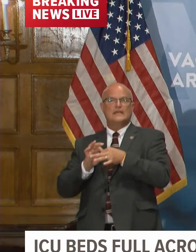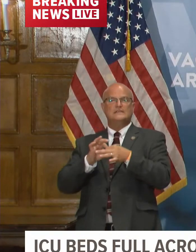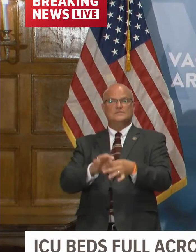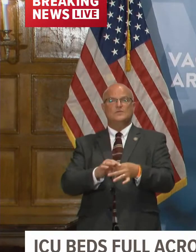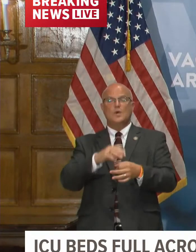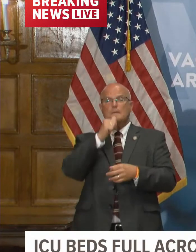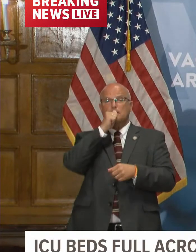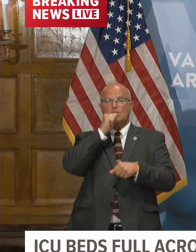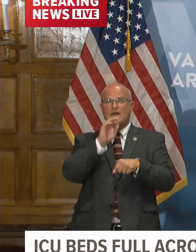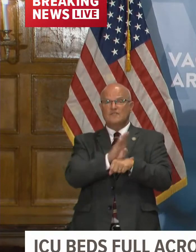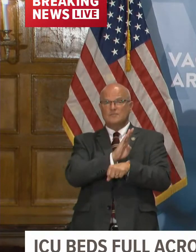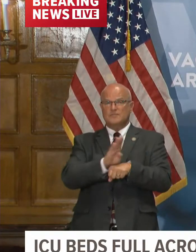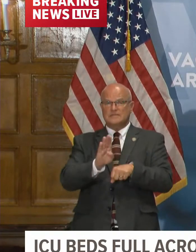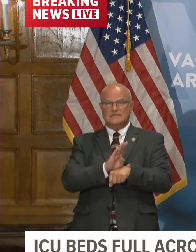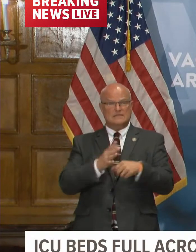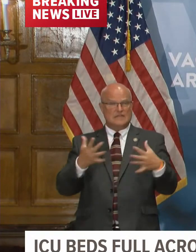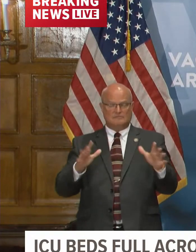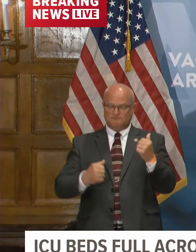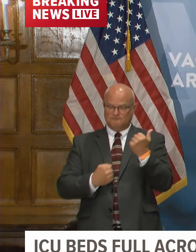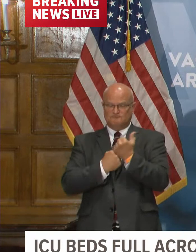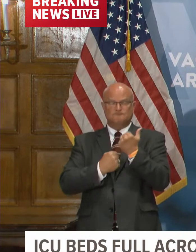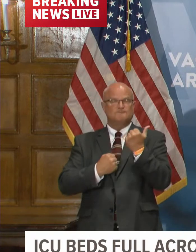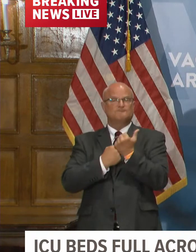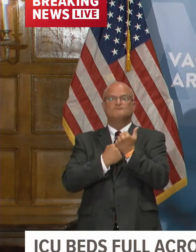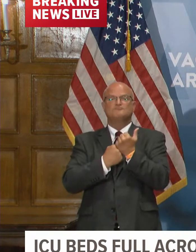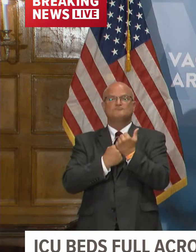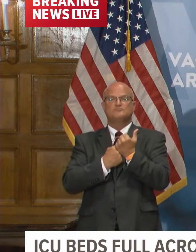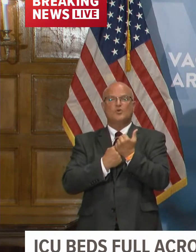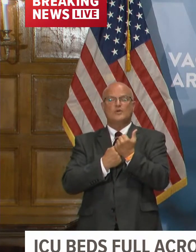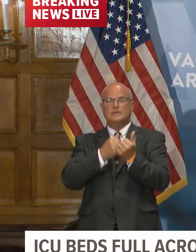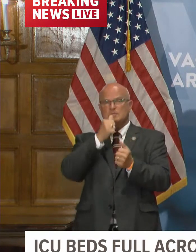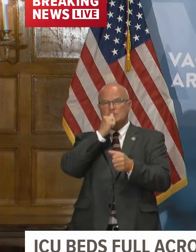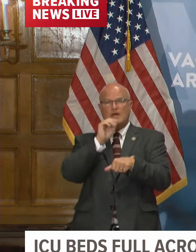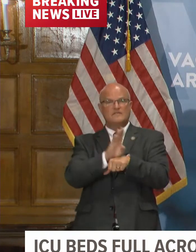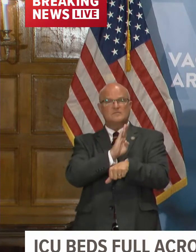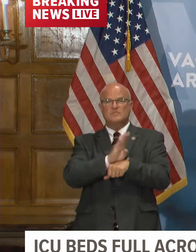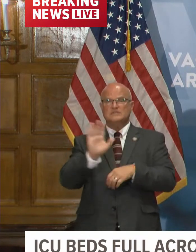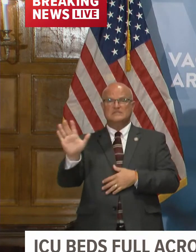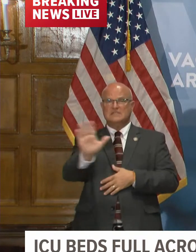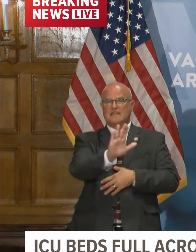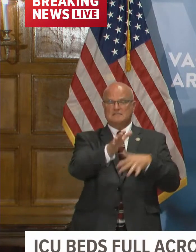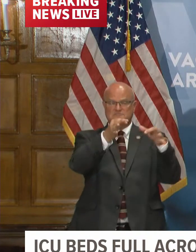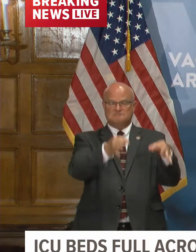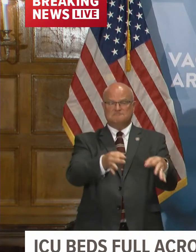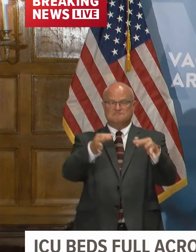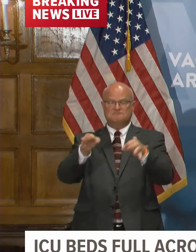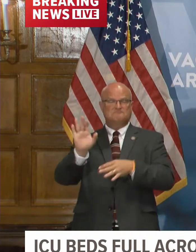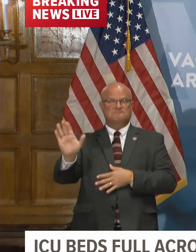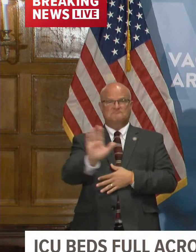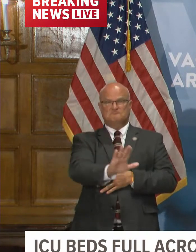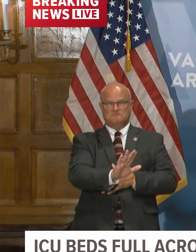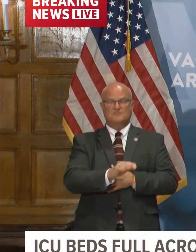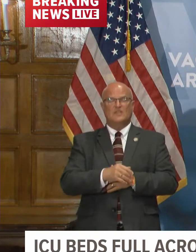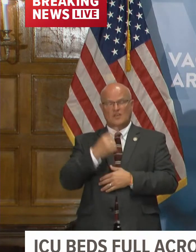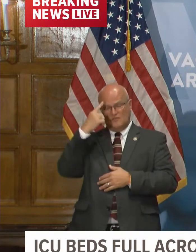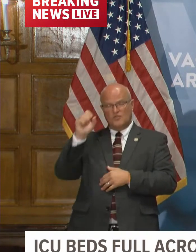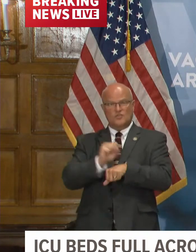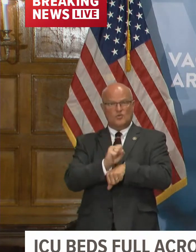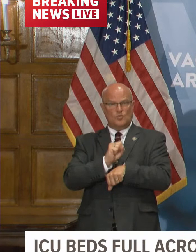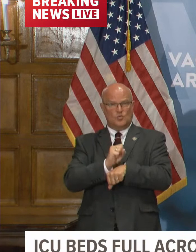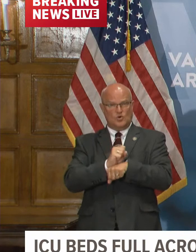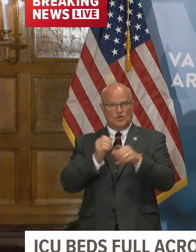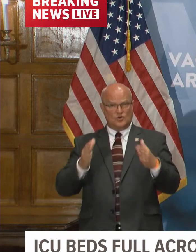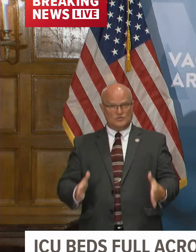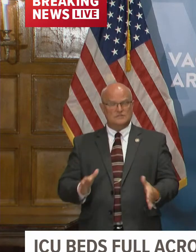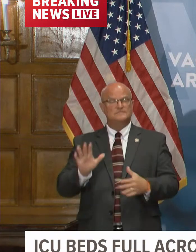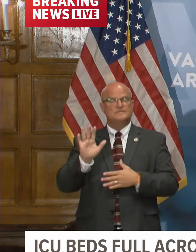to private businesses, and I've always supported the private sector and the decisions they need to make for their